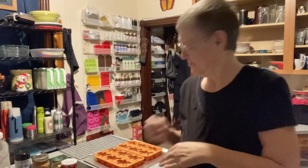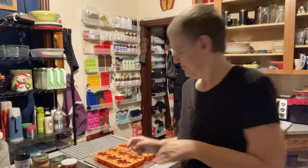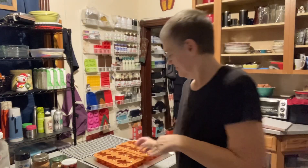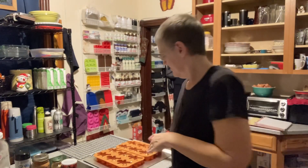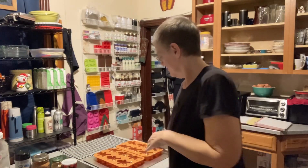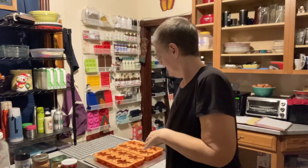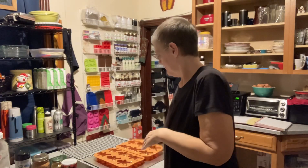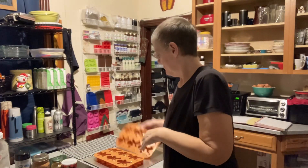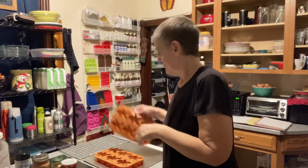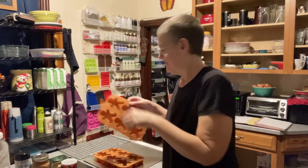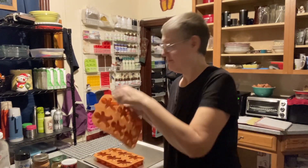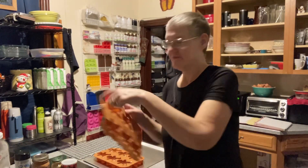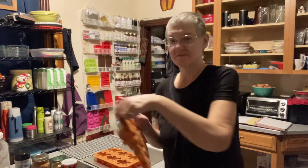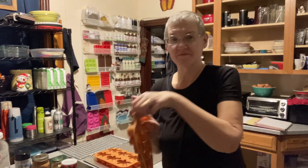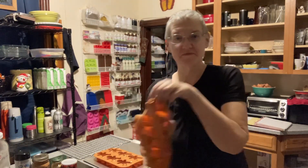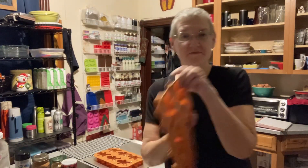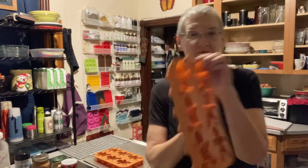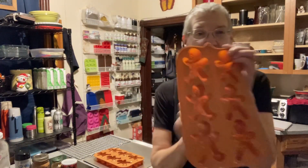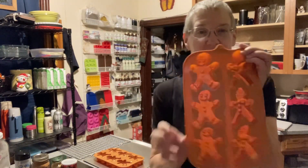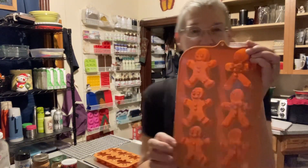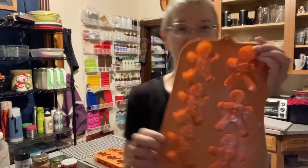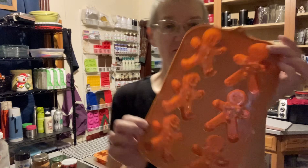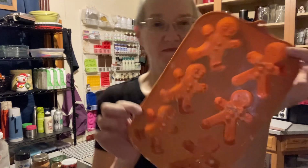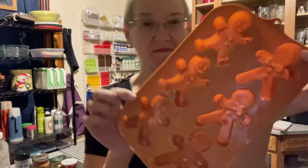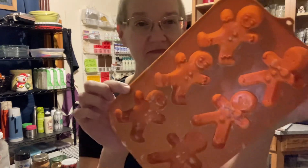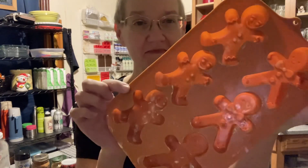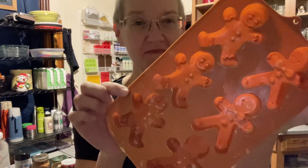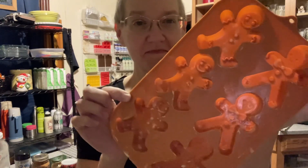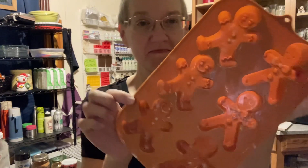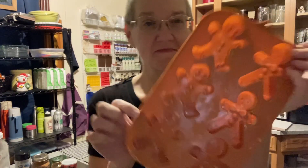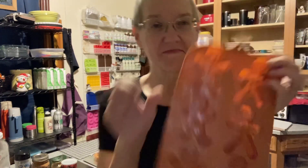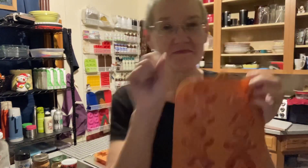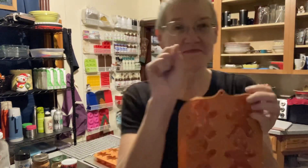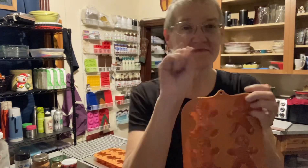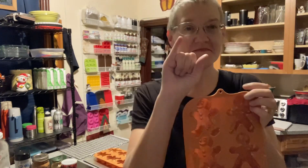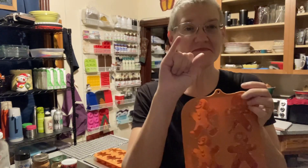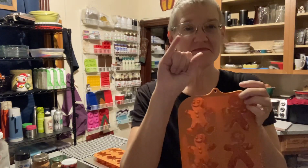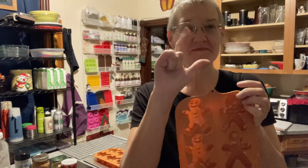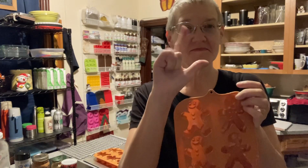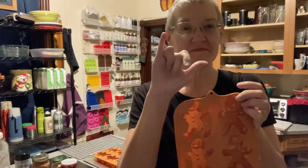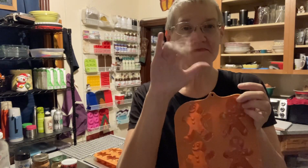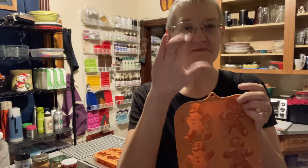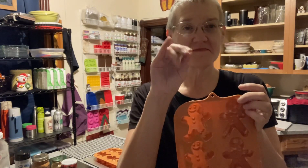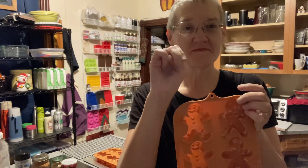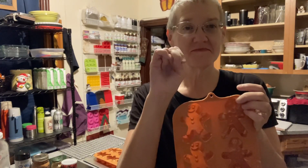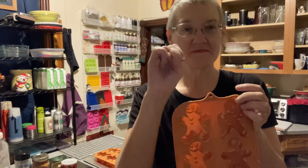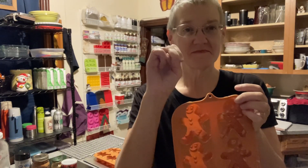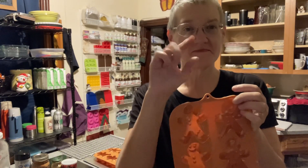We're going to use these cute gingerbread men silicone molds.